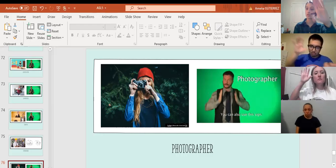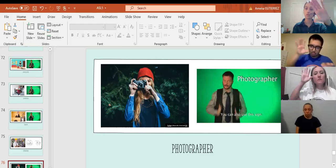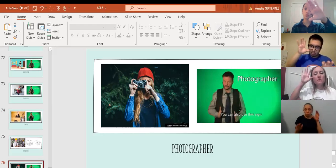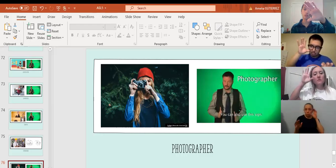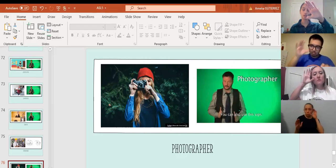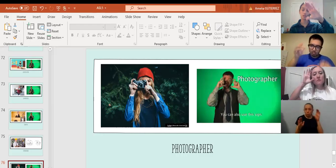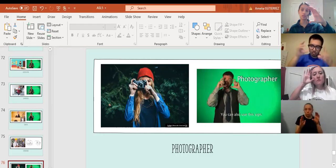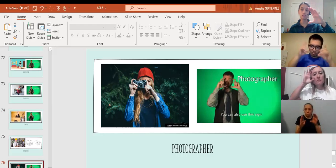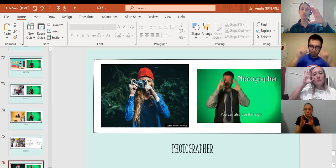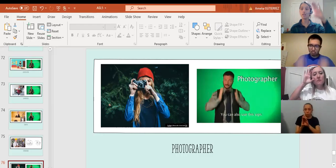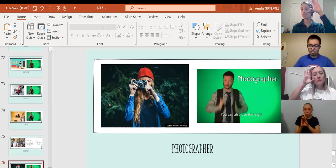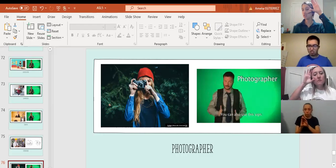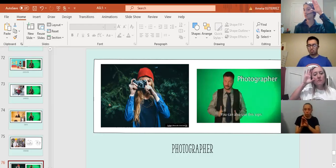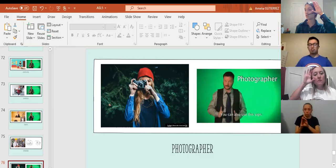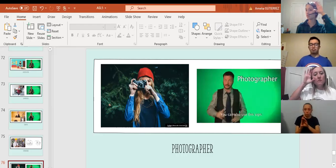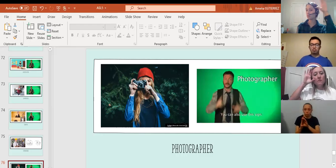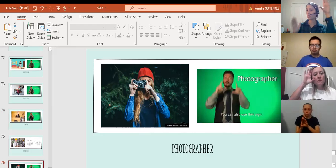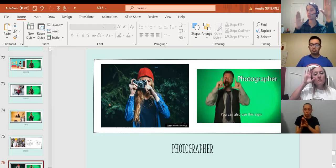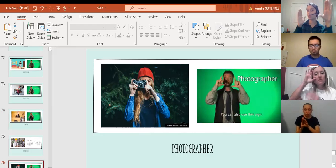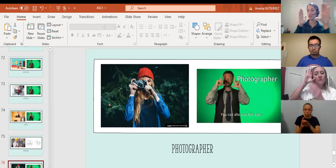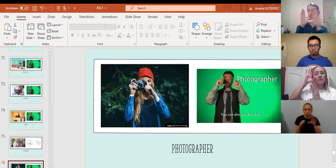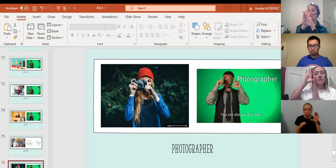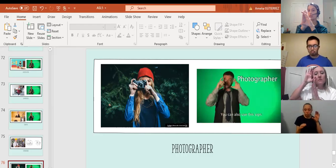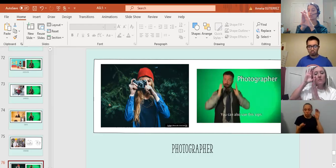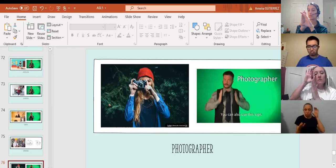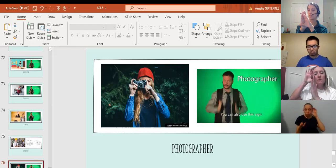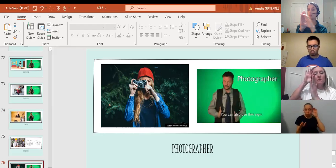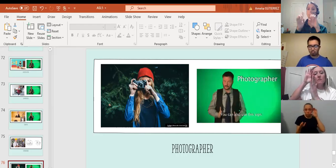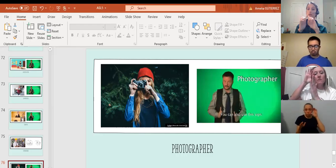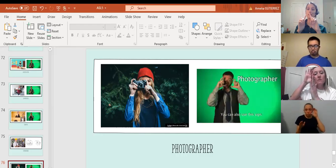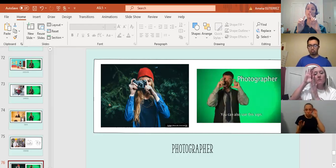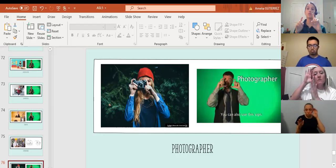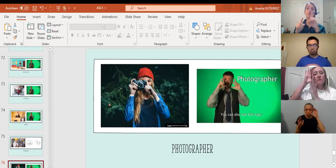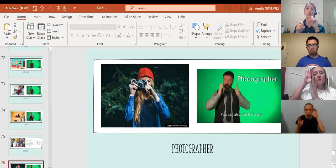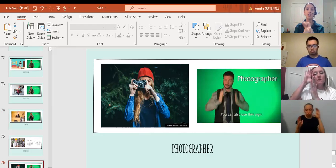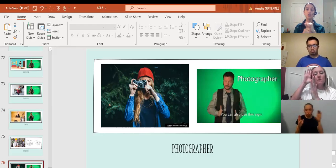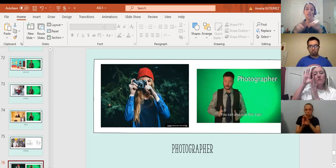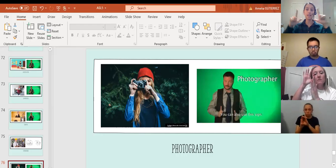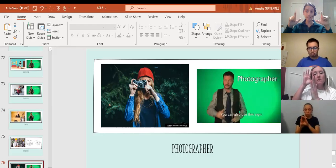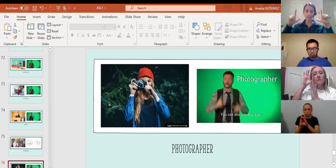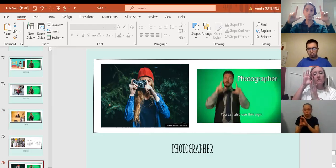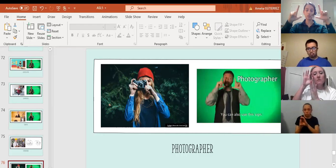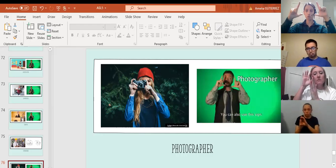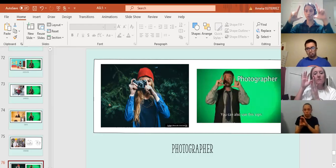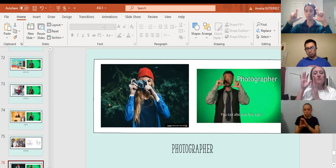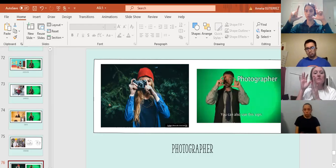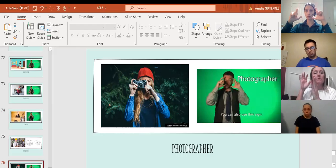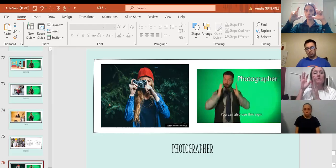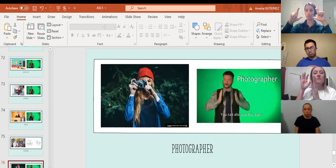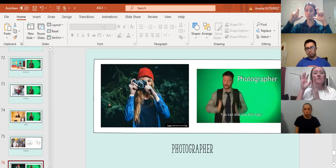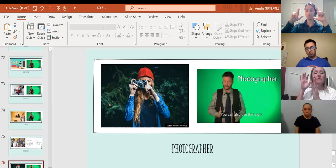So it starts with it's like a C hand shape, starts up here and goes down here. But when you're actually taking the